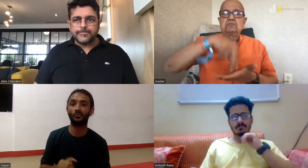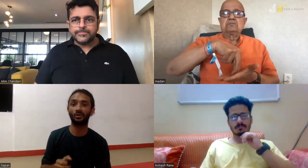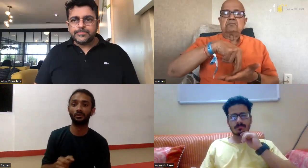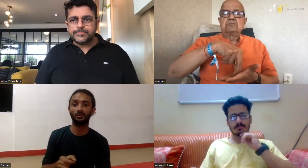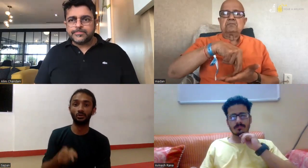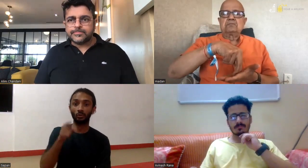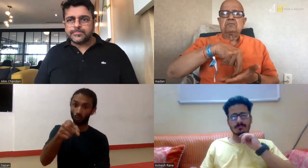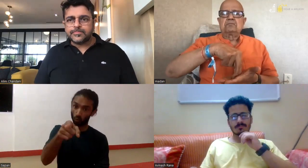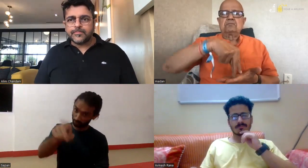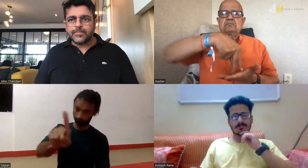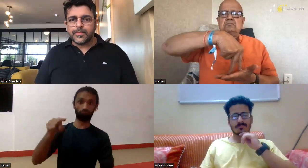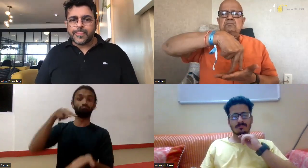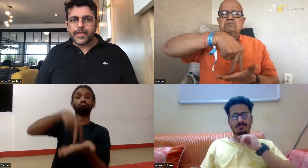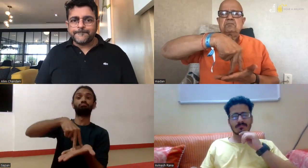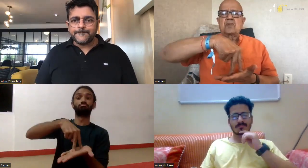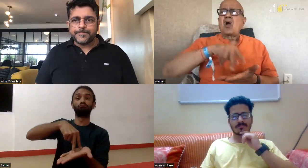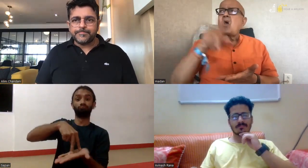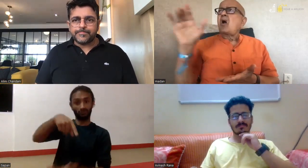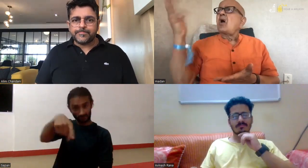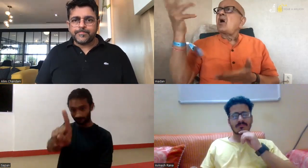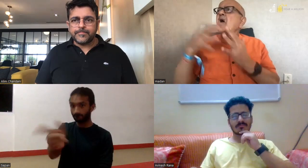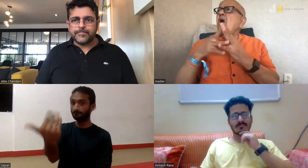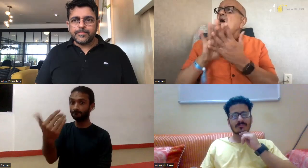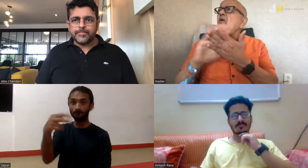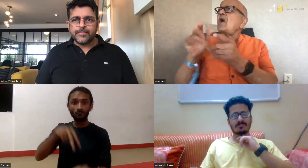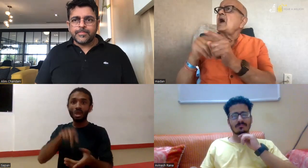also ISL to ASL if needed.